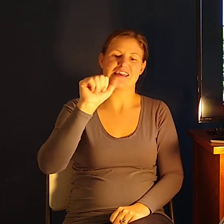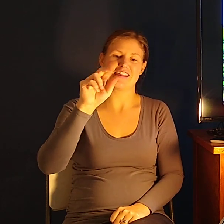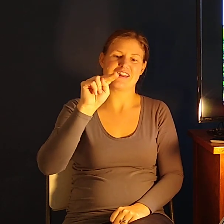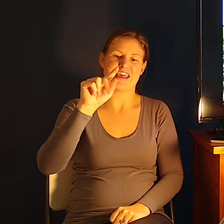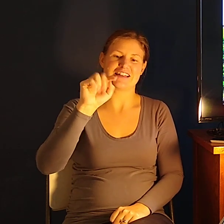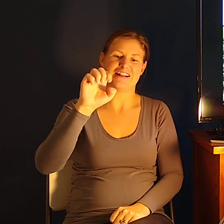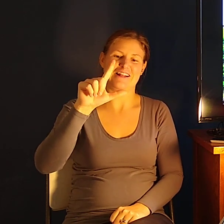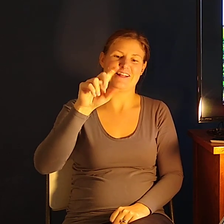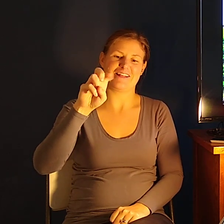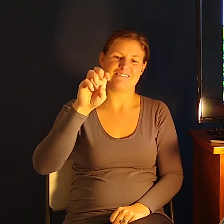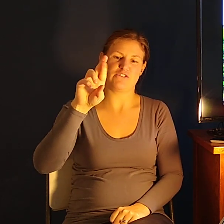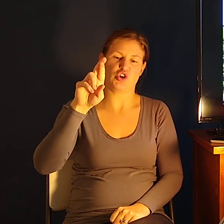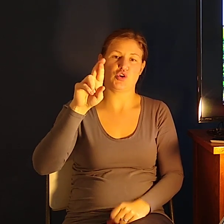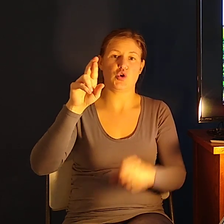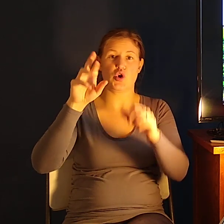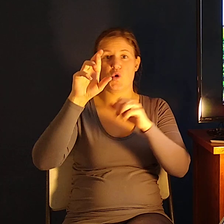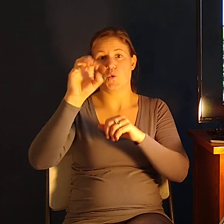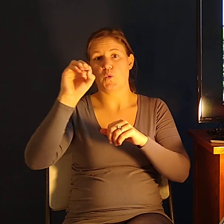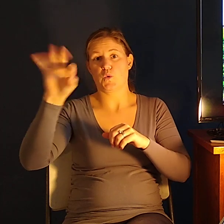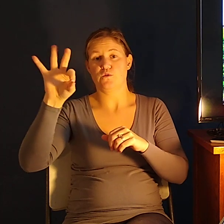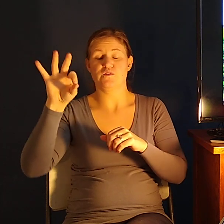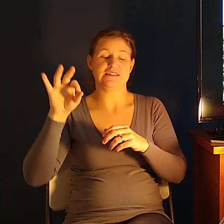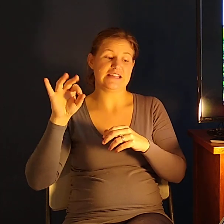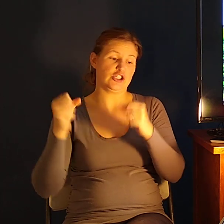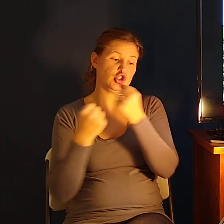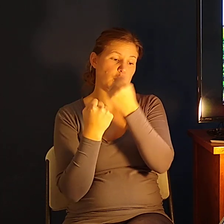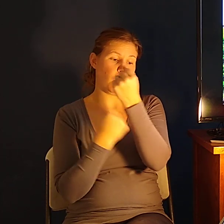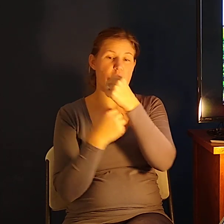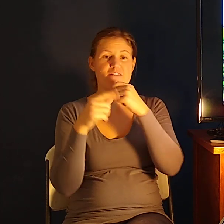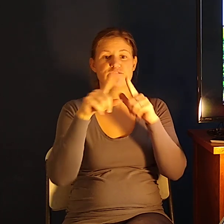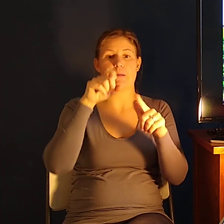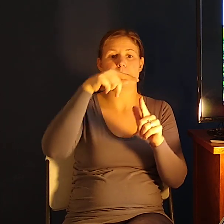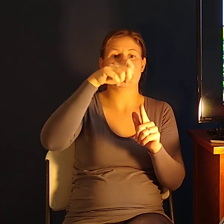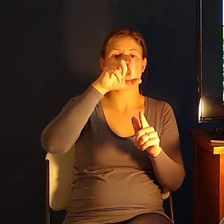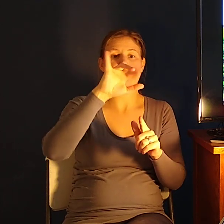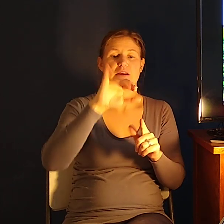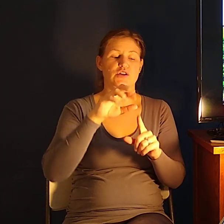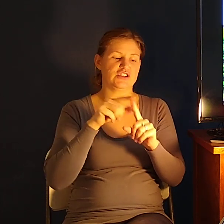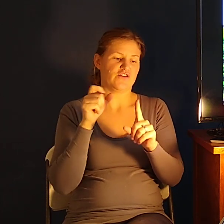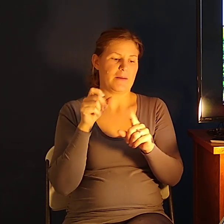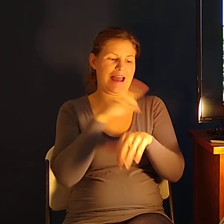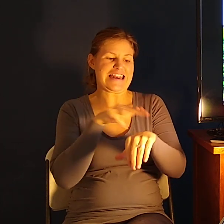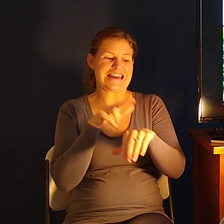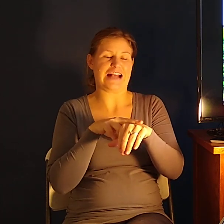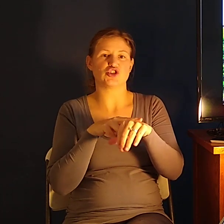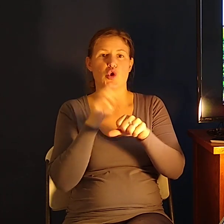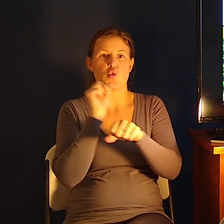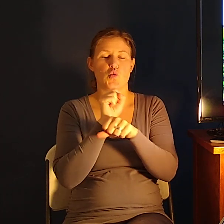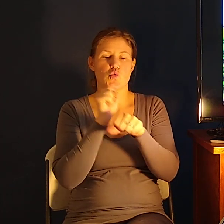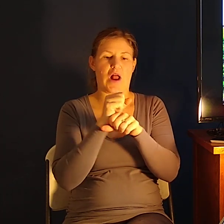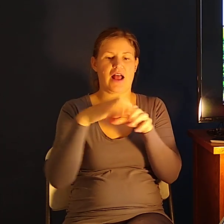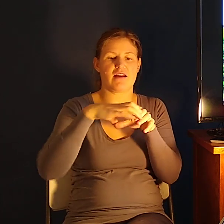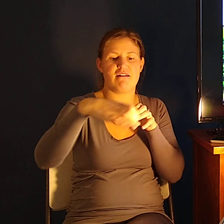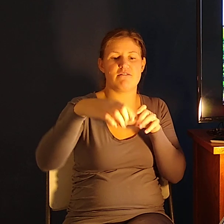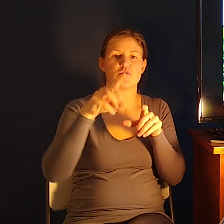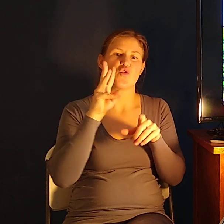supporting piers. These roofs jut from natural rock ledges of the riverbank and seem